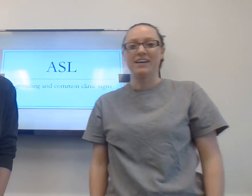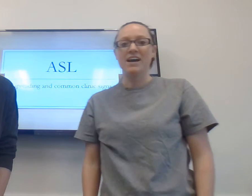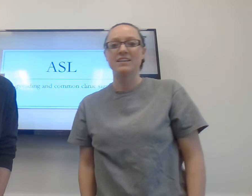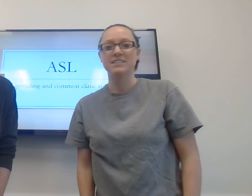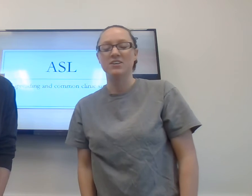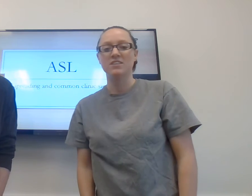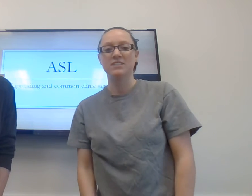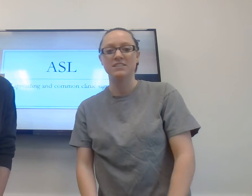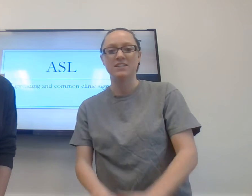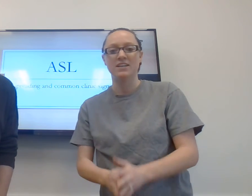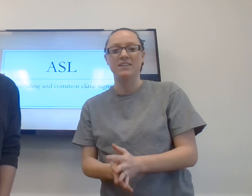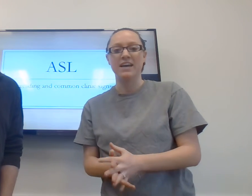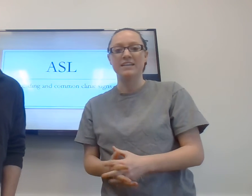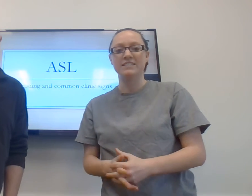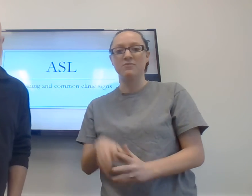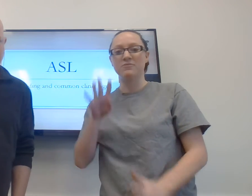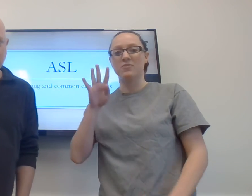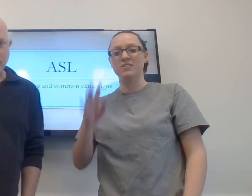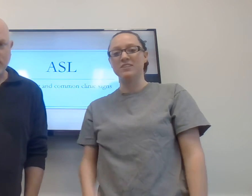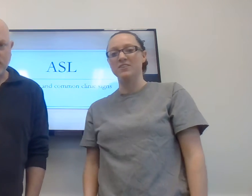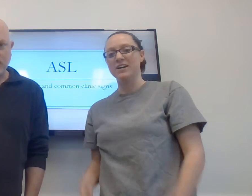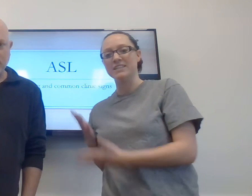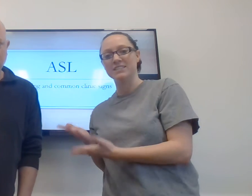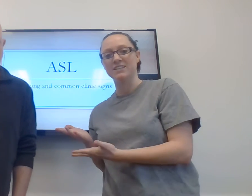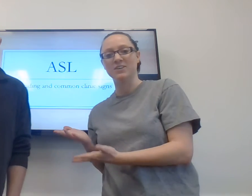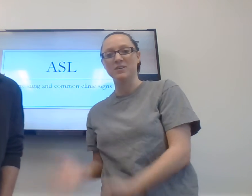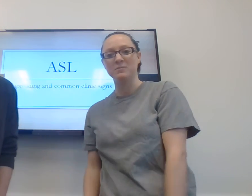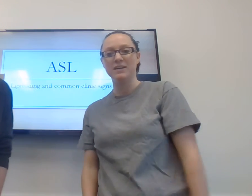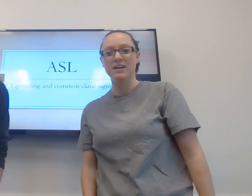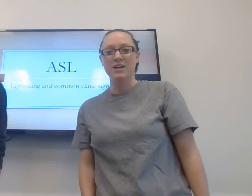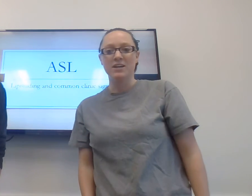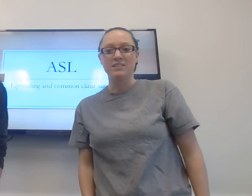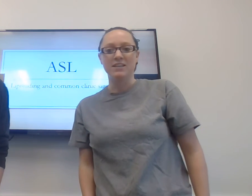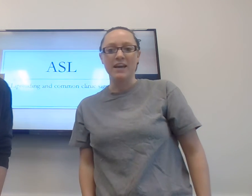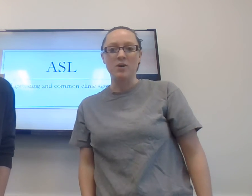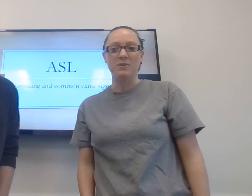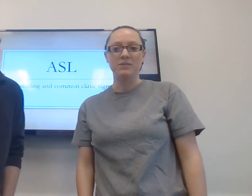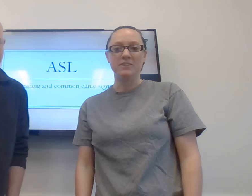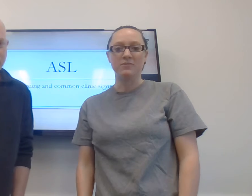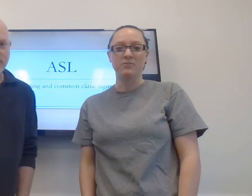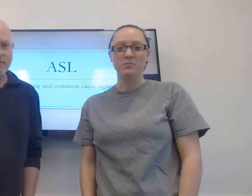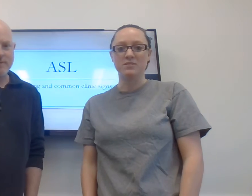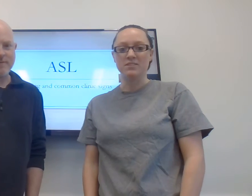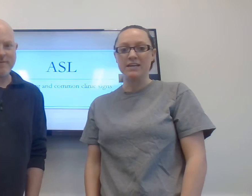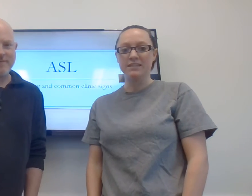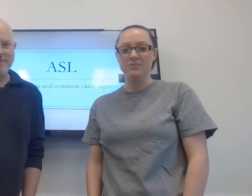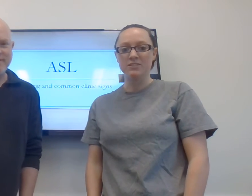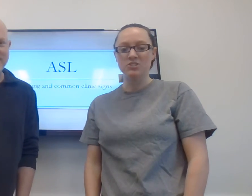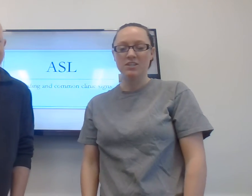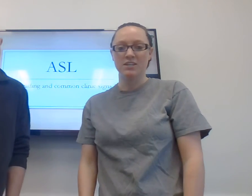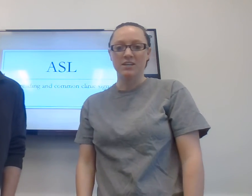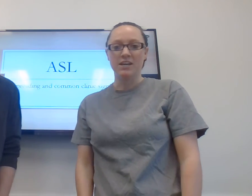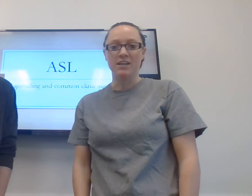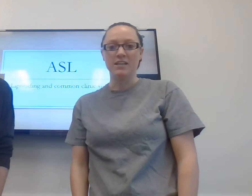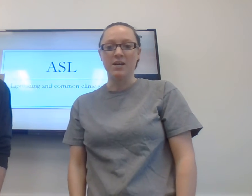Hey guys, so this is the ASL4. Dr. Hansen's here with me. He's going to help me with different forms of sign language, and we're